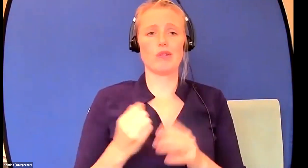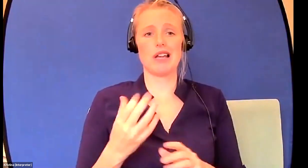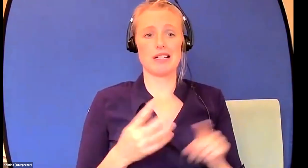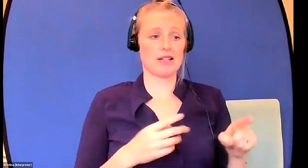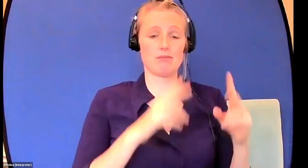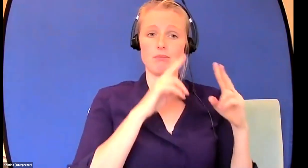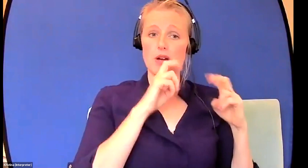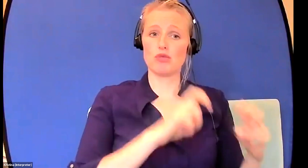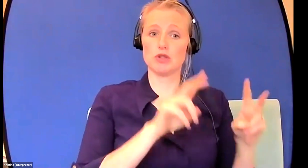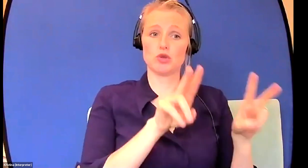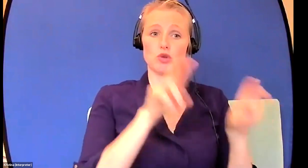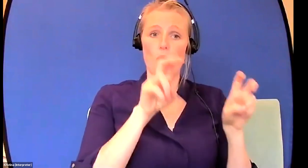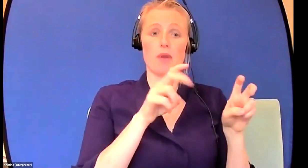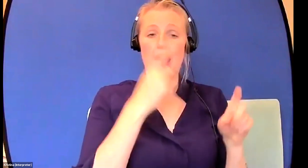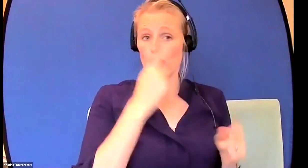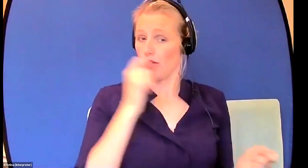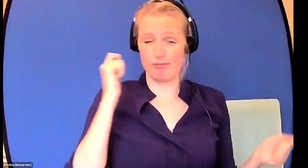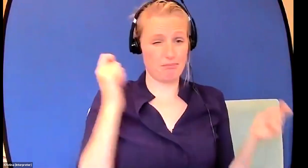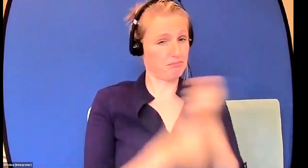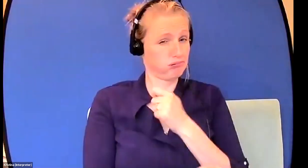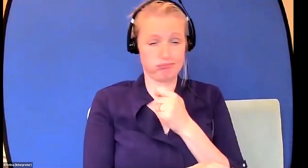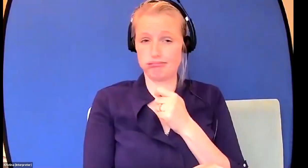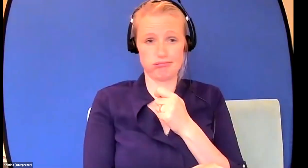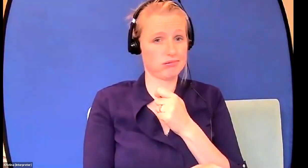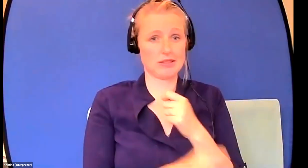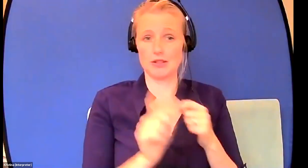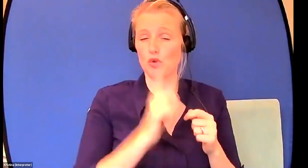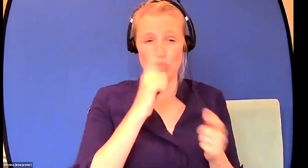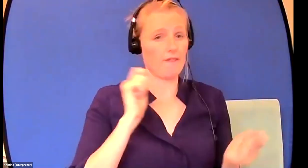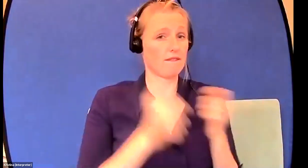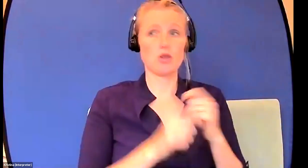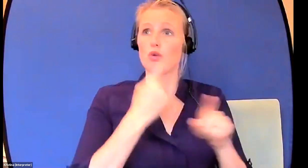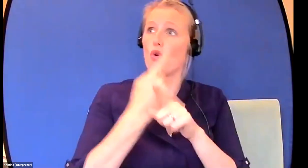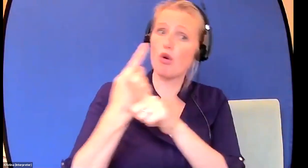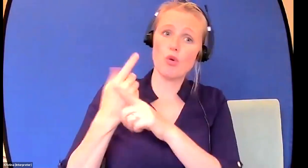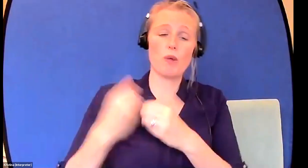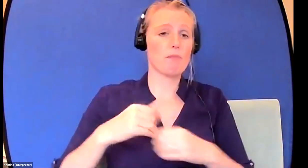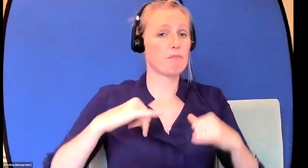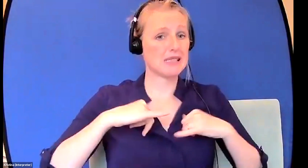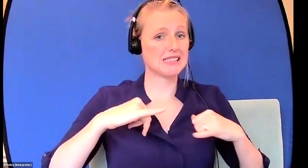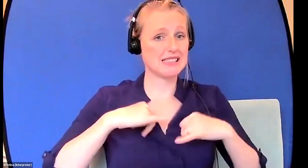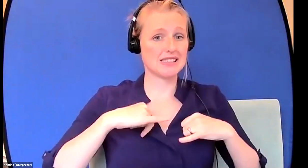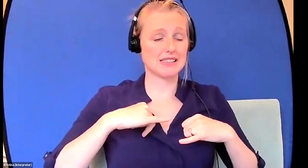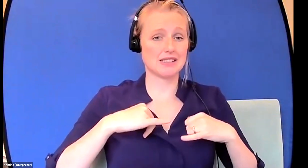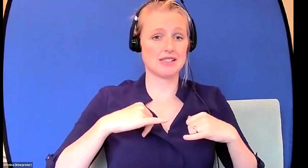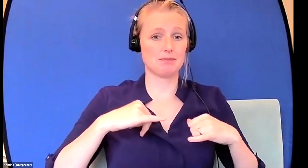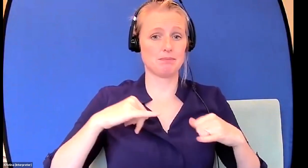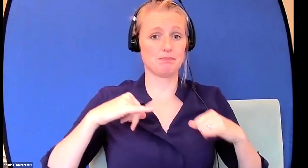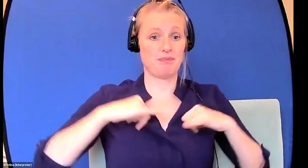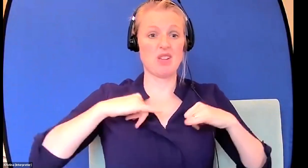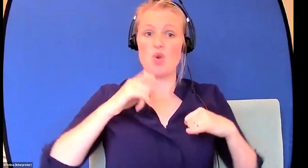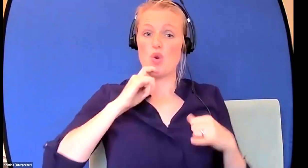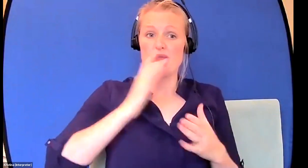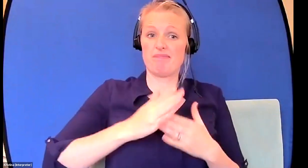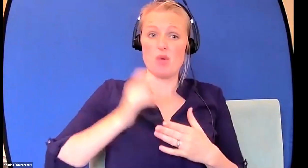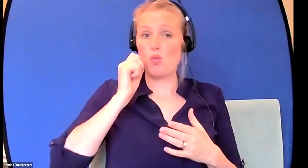entire topic if it wasn't too late and just be talking to businesses who probably won't